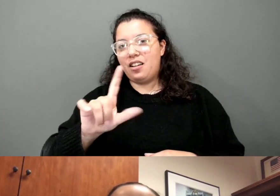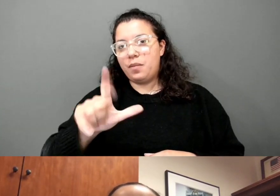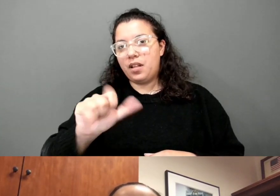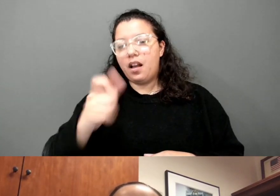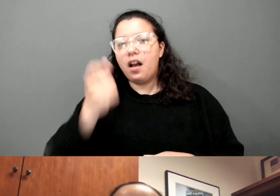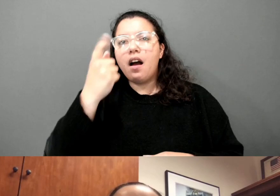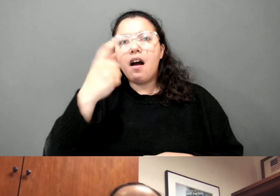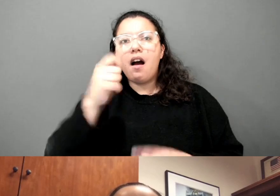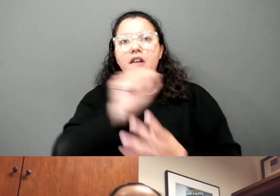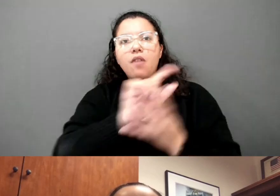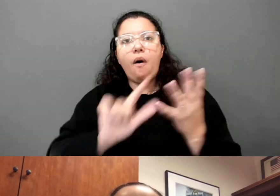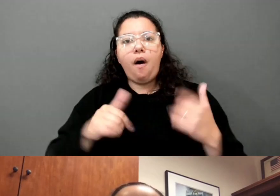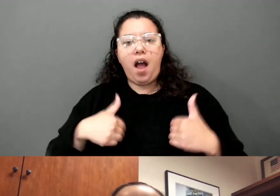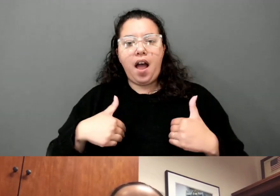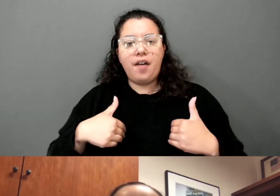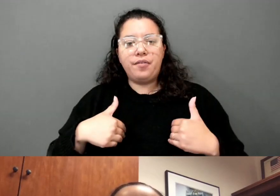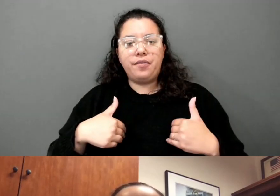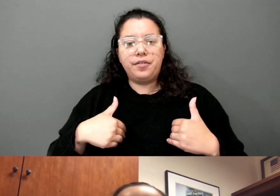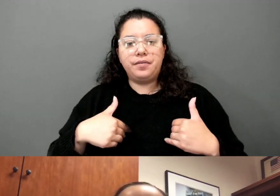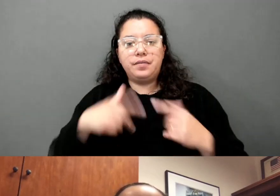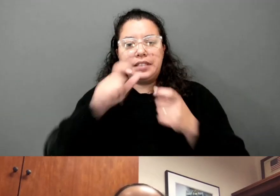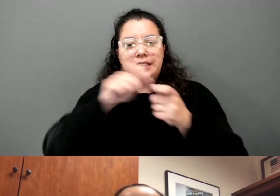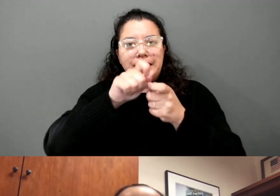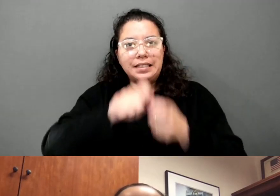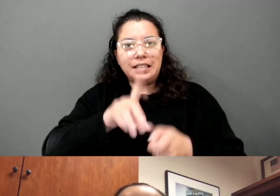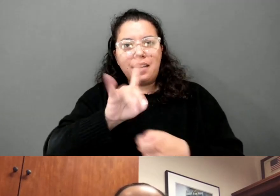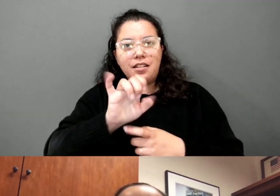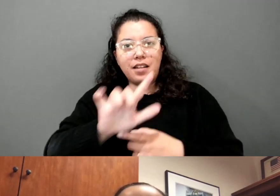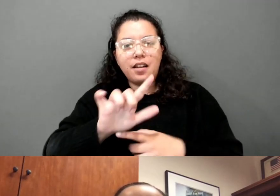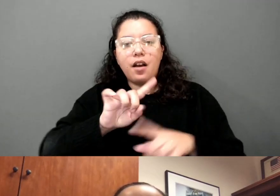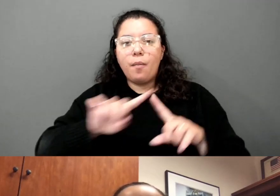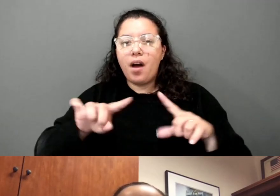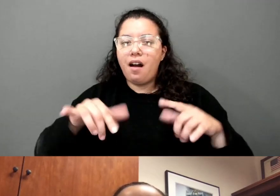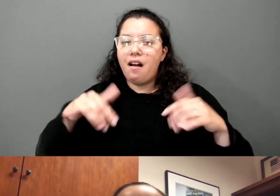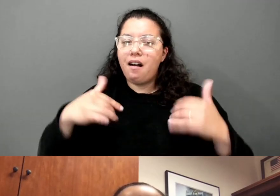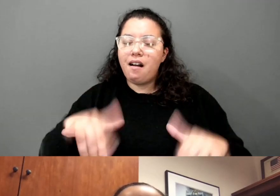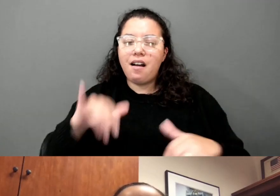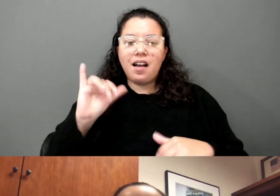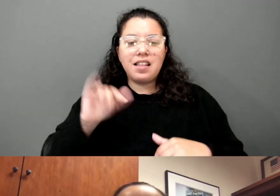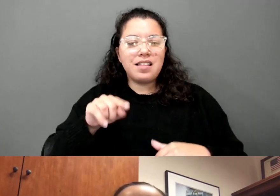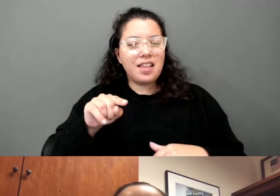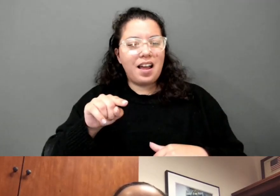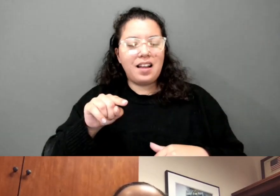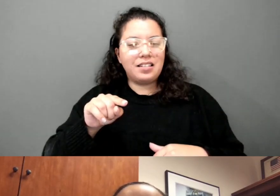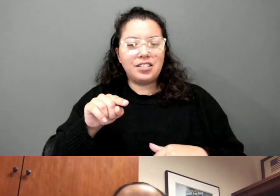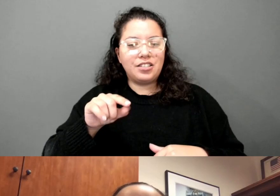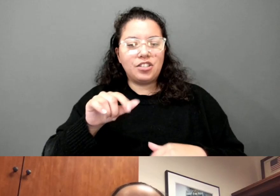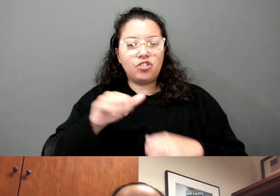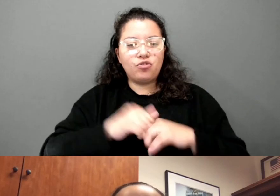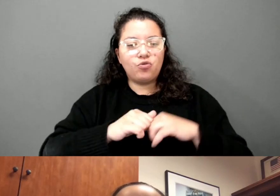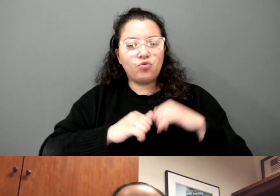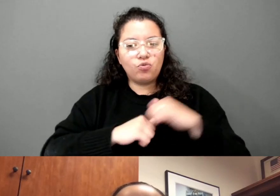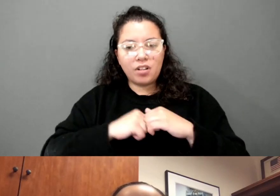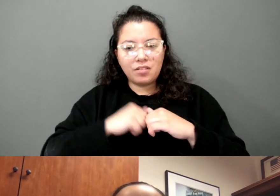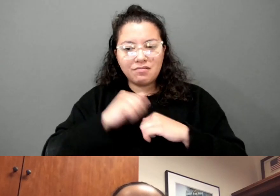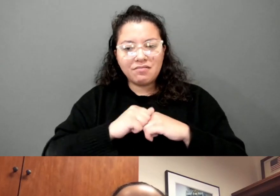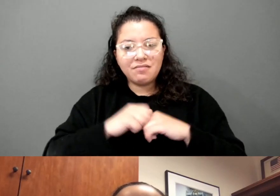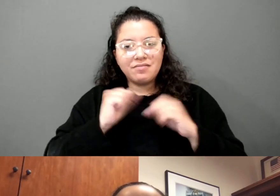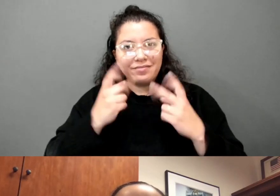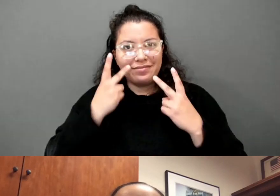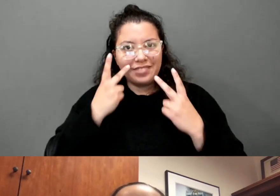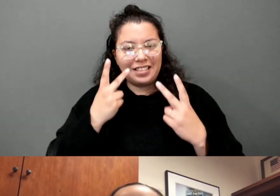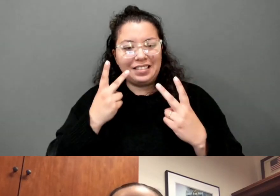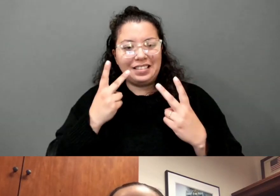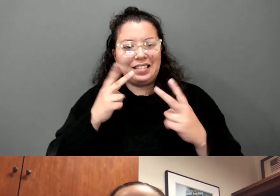before, but it's just almost like the fine structure you see, you know, for this object that